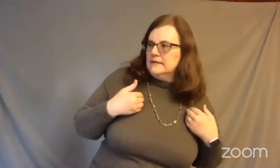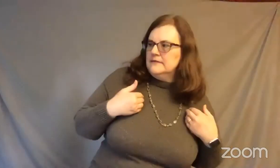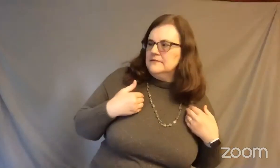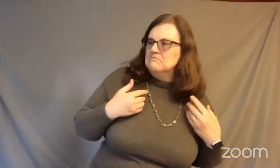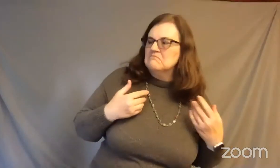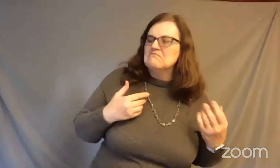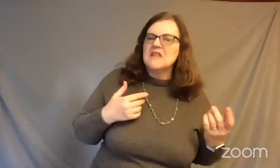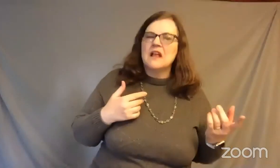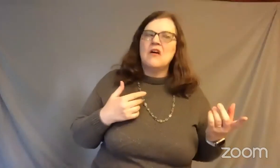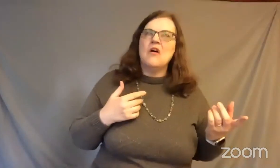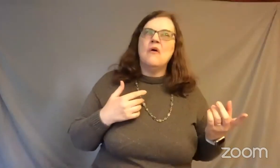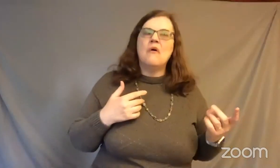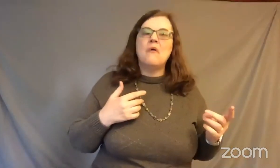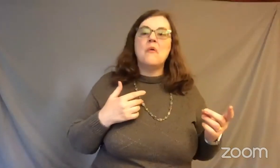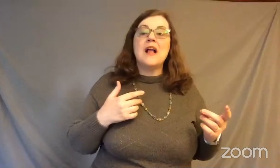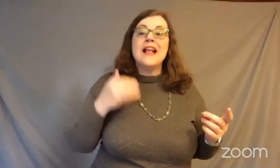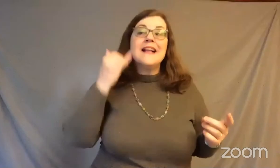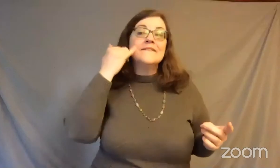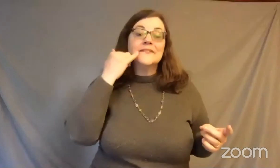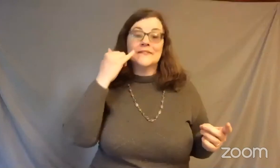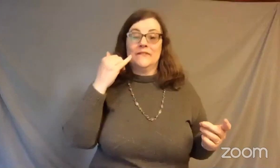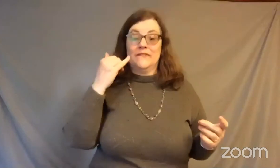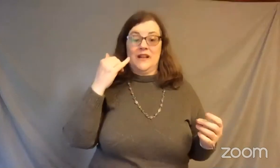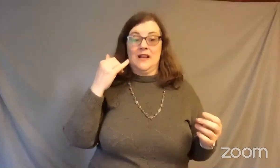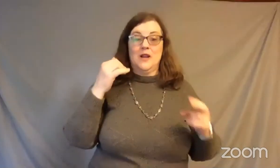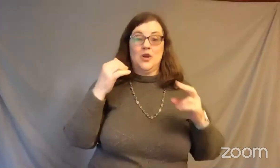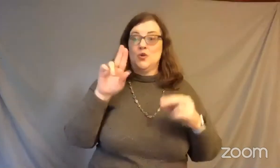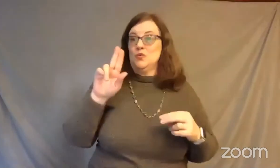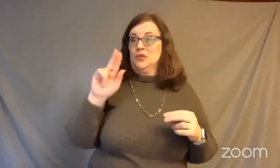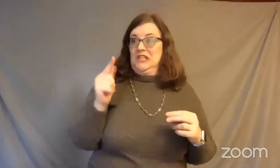but it seems that sign languages are more rich in this aspect.